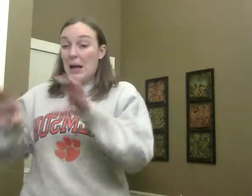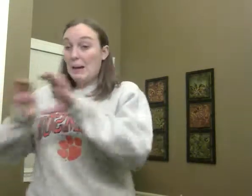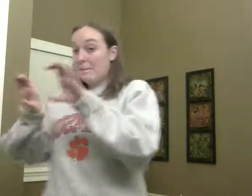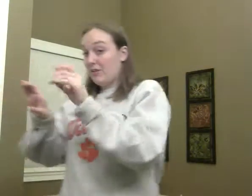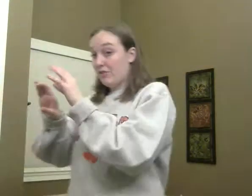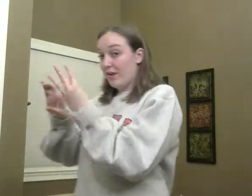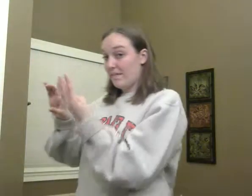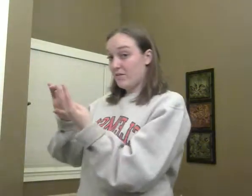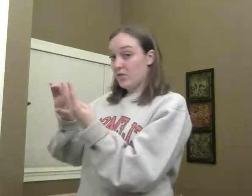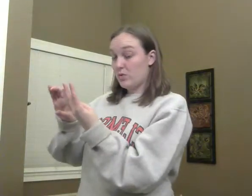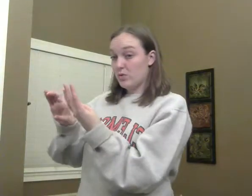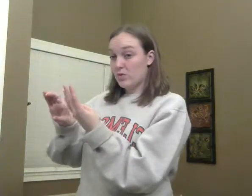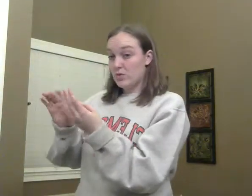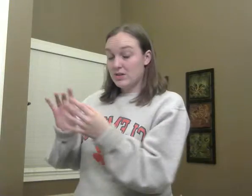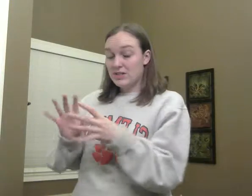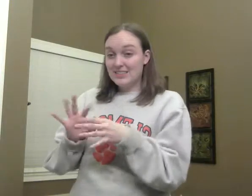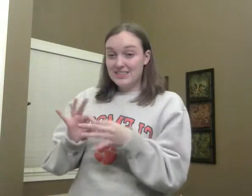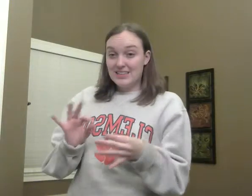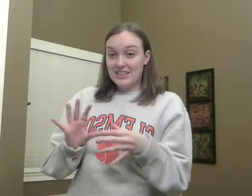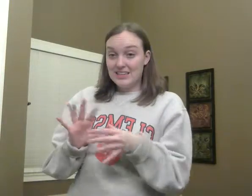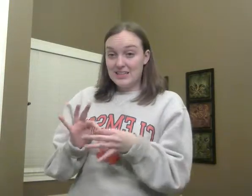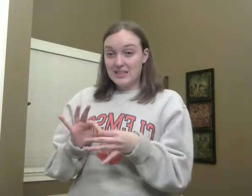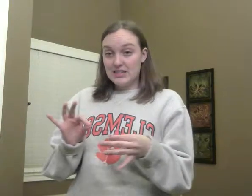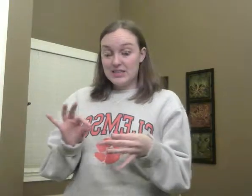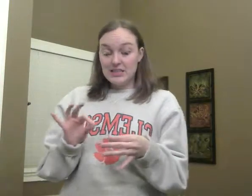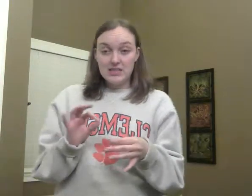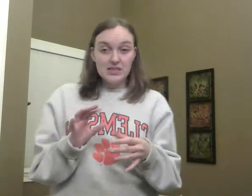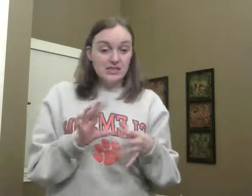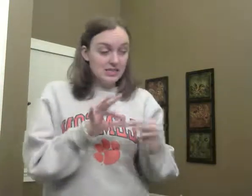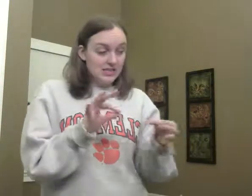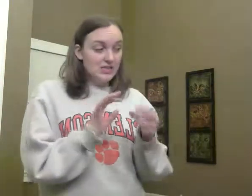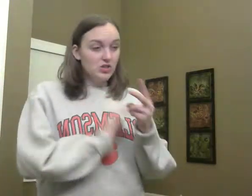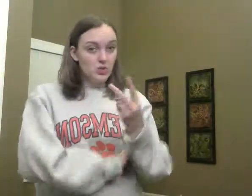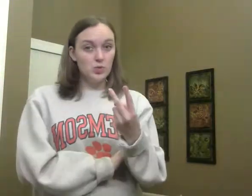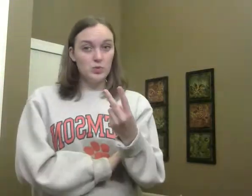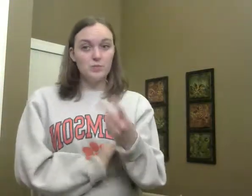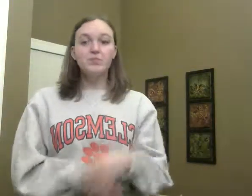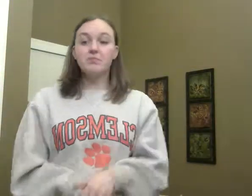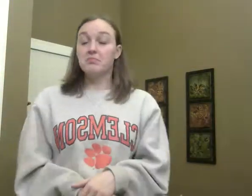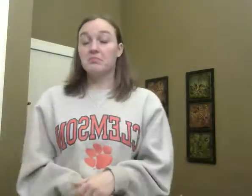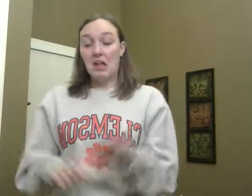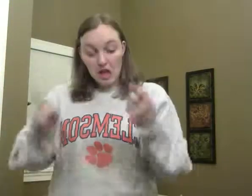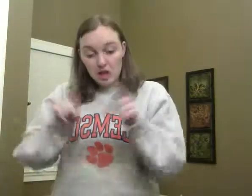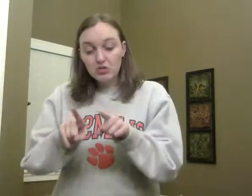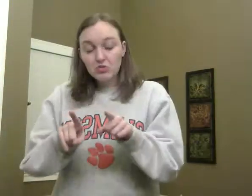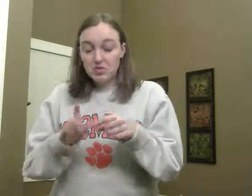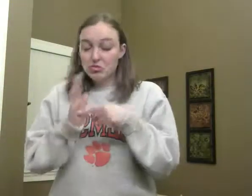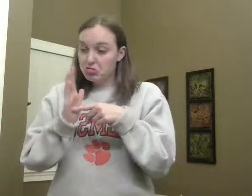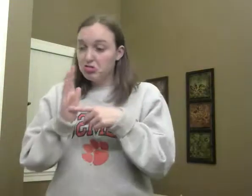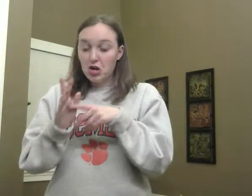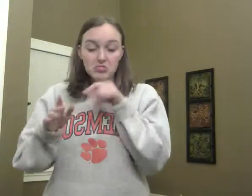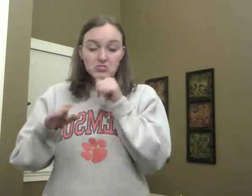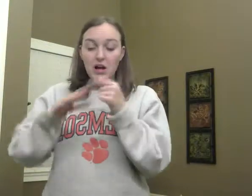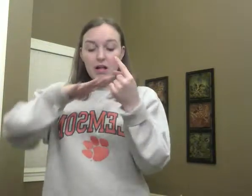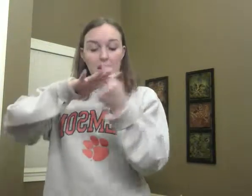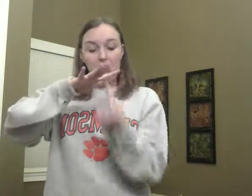It's sentence 2. Okay, I agree. That kind of shows you they're not going to sink, but I feel like another